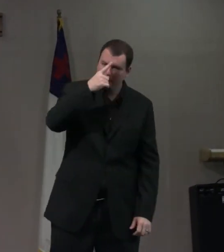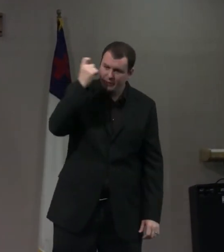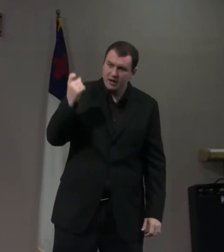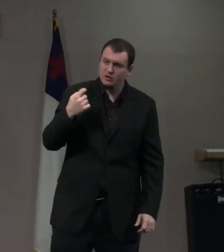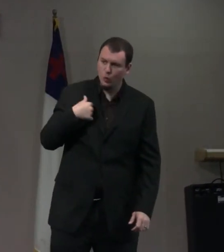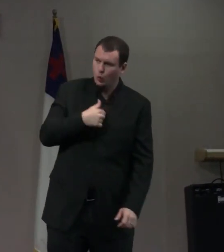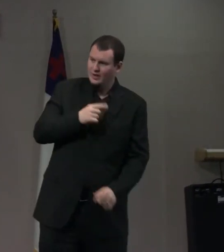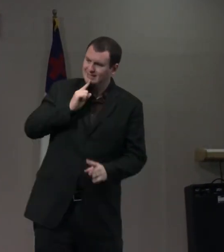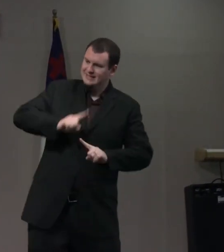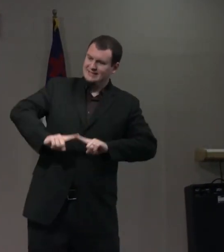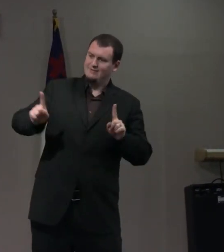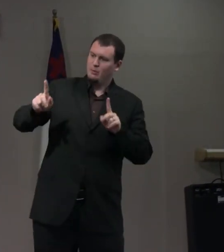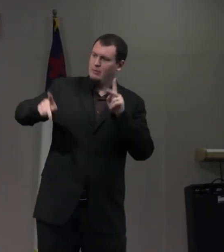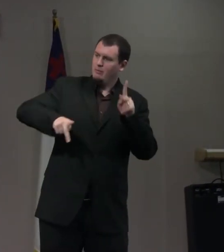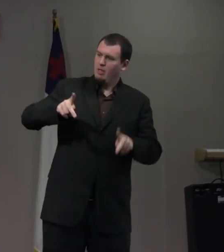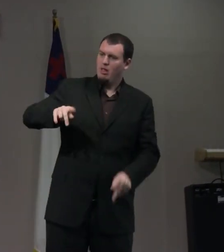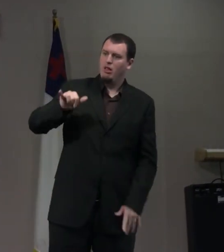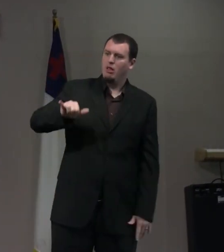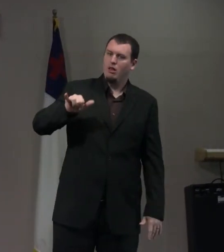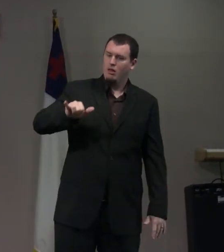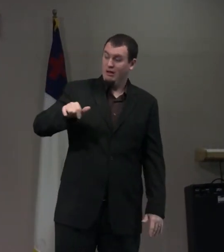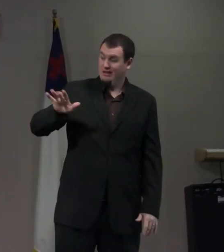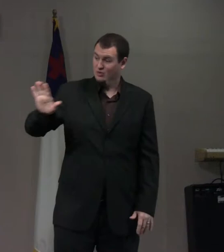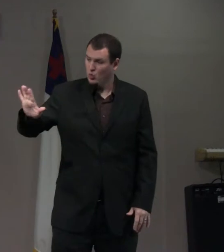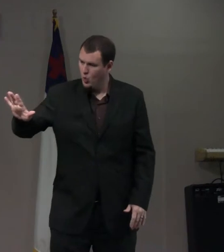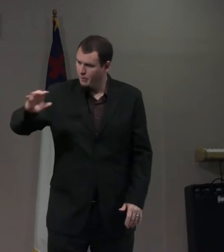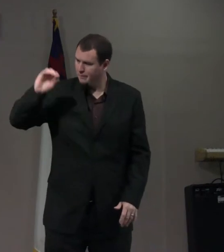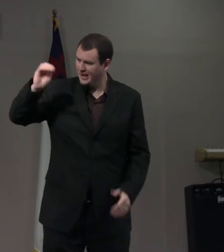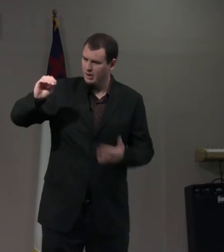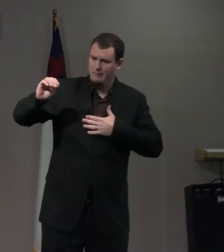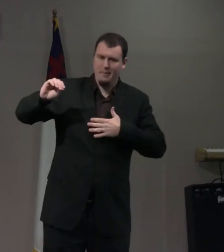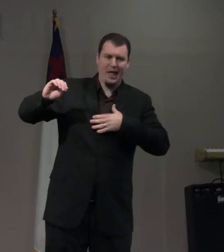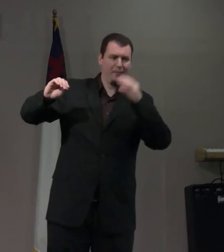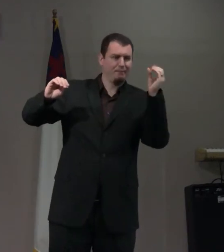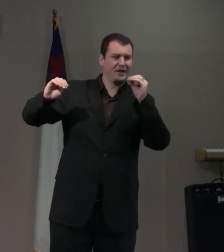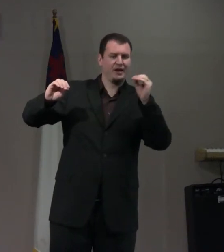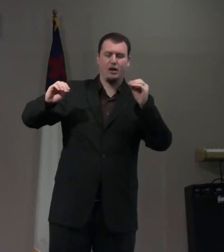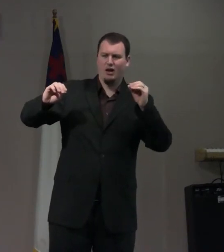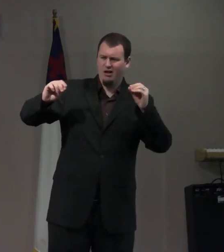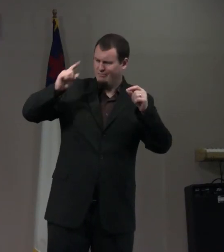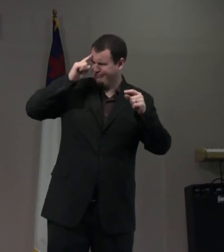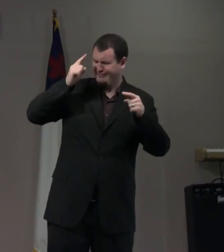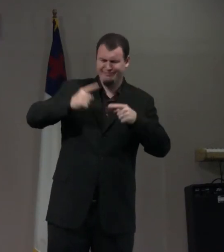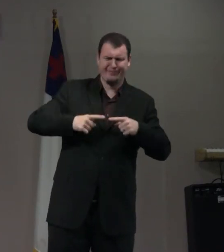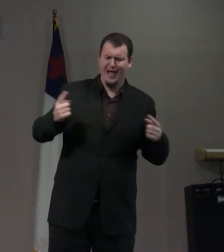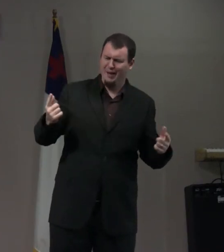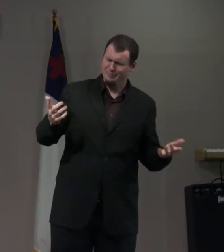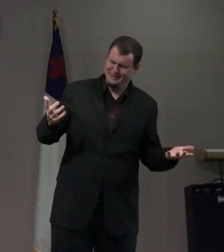normal because we are different people. Your opinion and my opinion